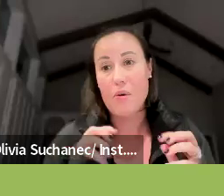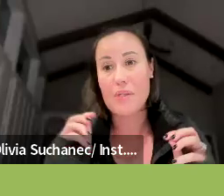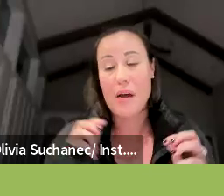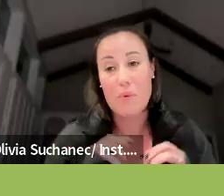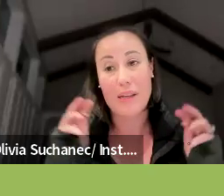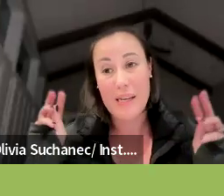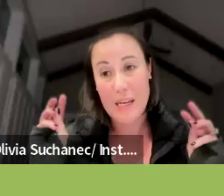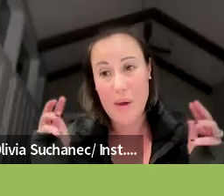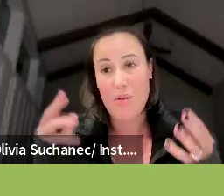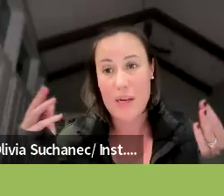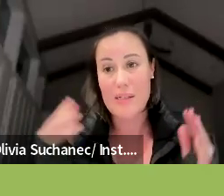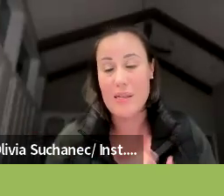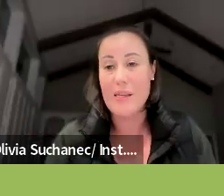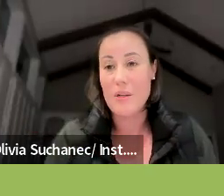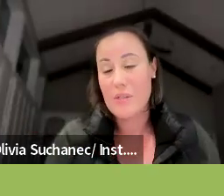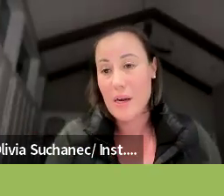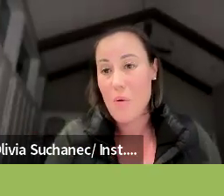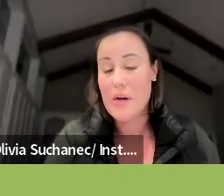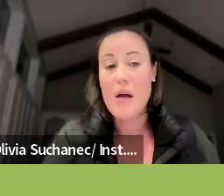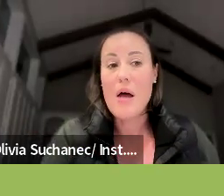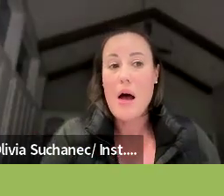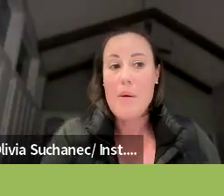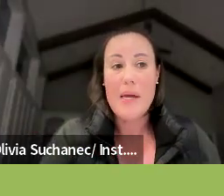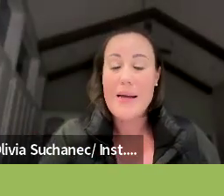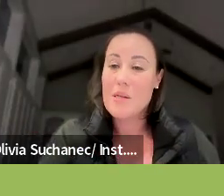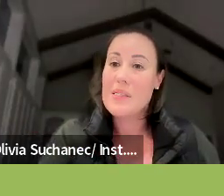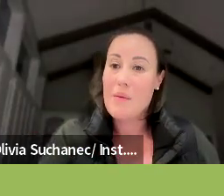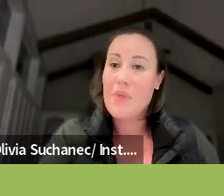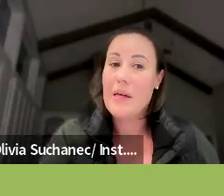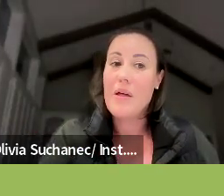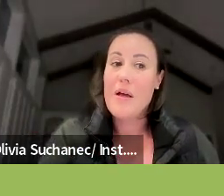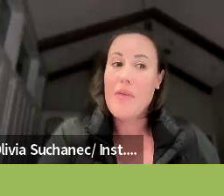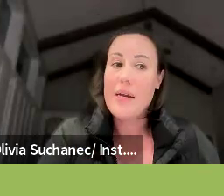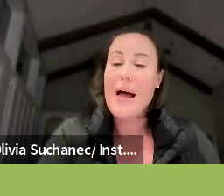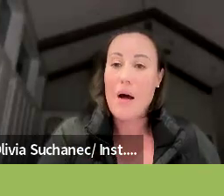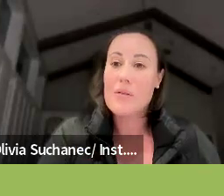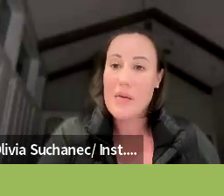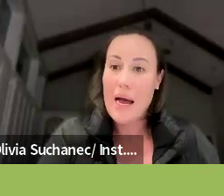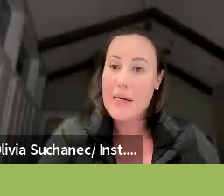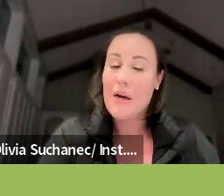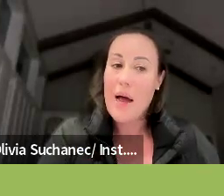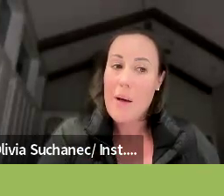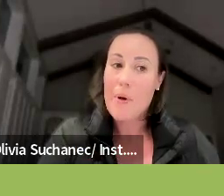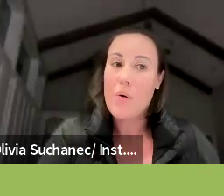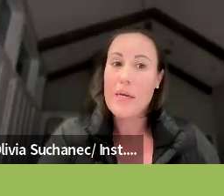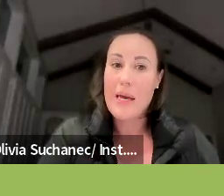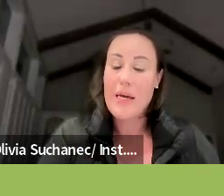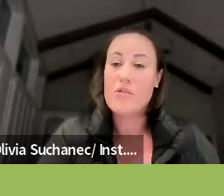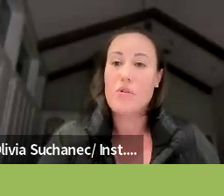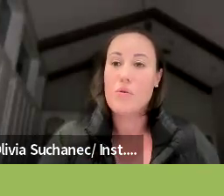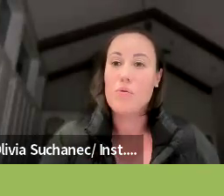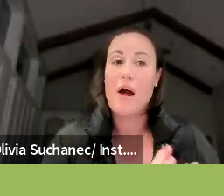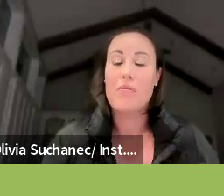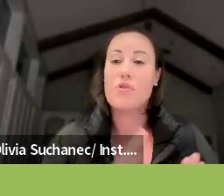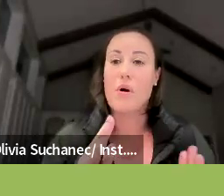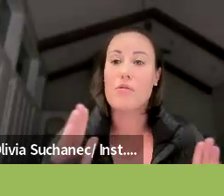email, although it's not really an email. The kids think that it looks like one. It has to be something that is outside of APO in